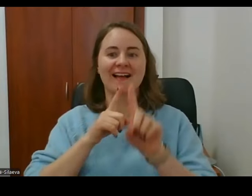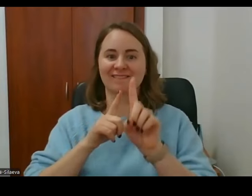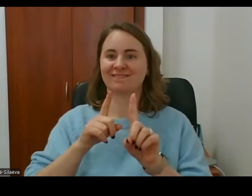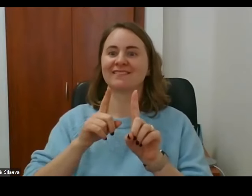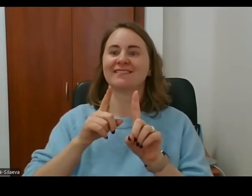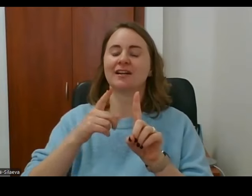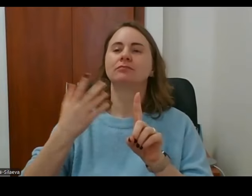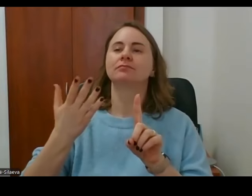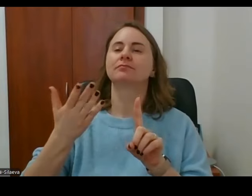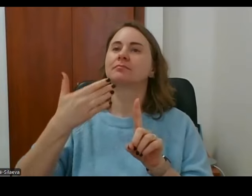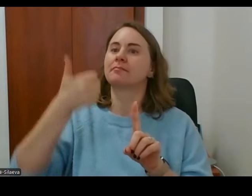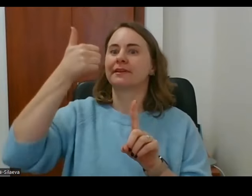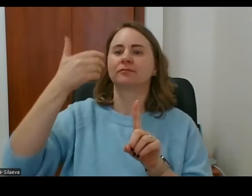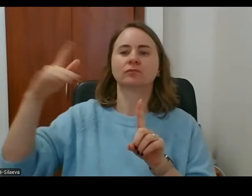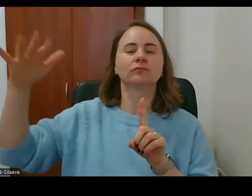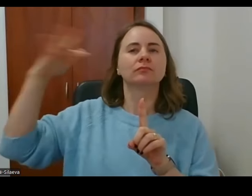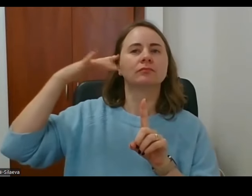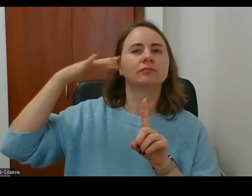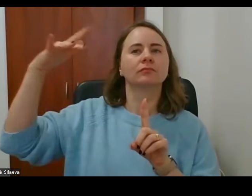And my presentation